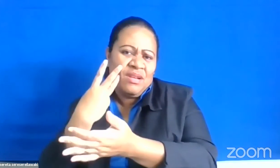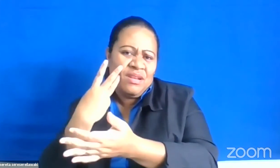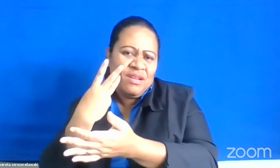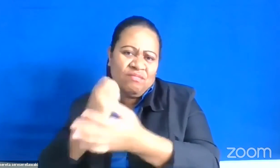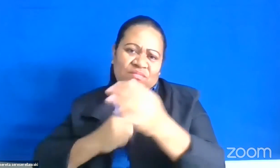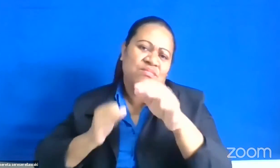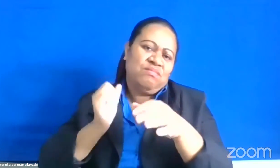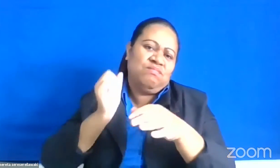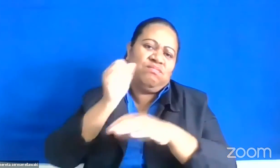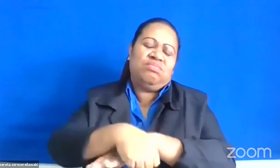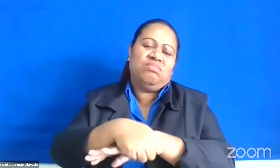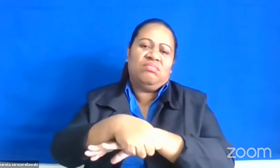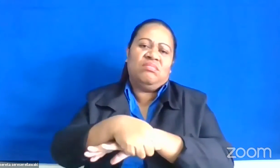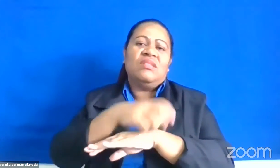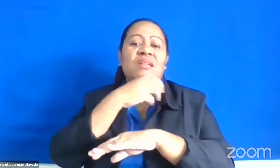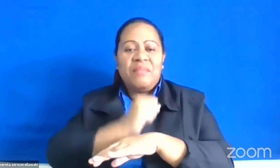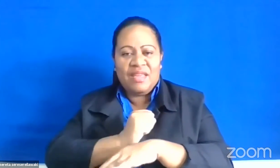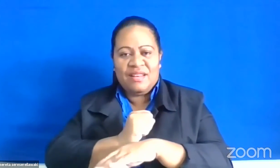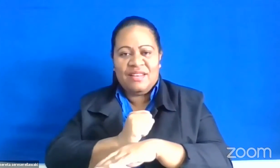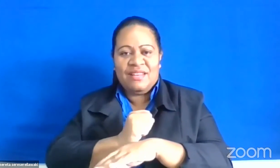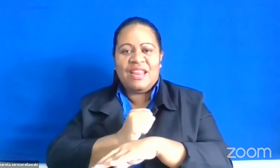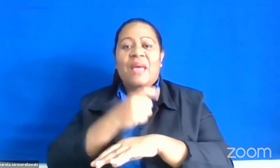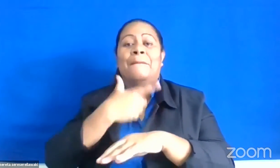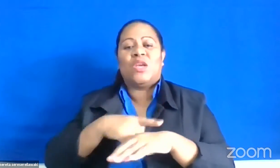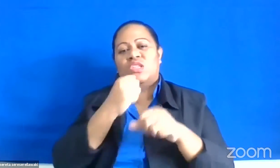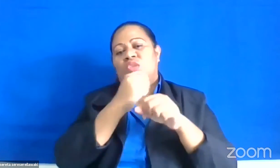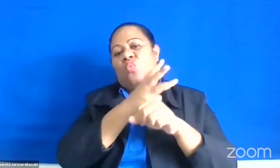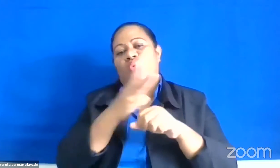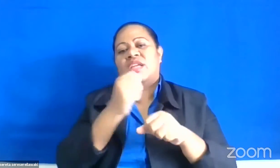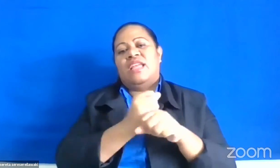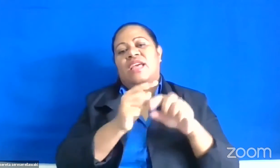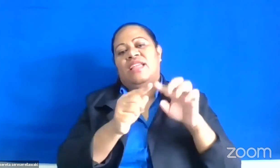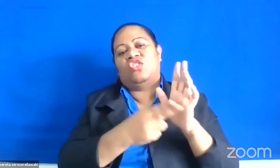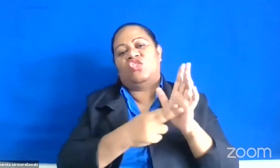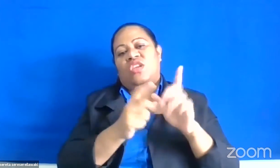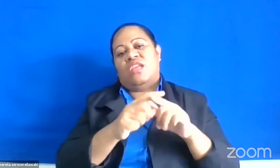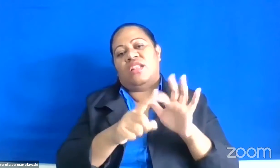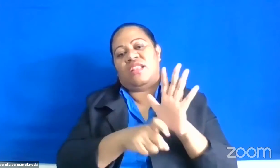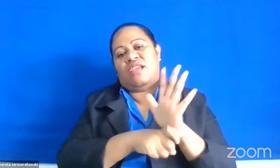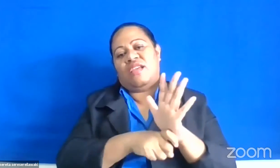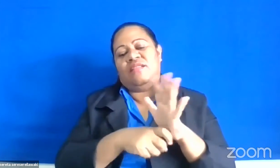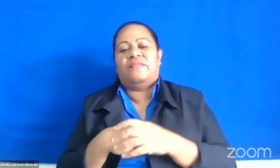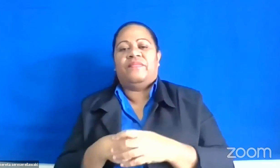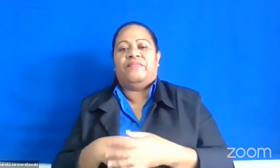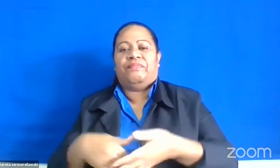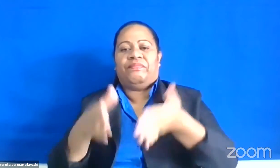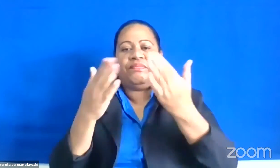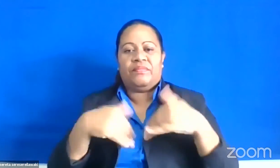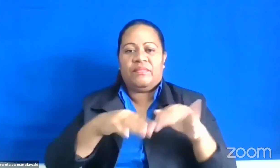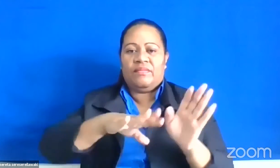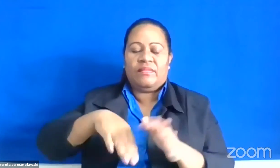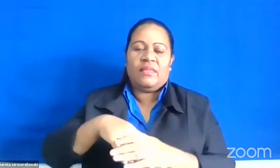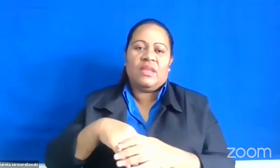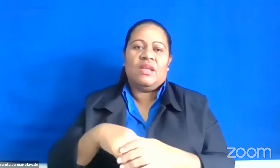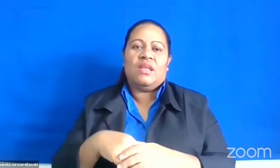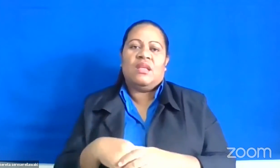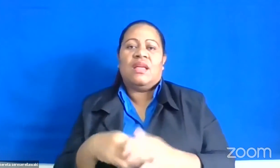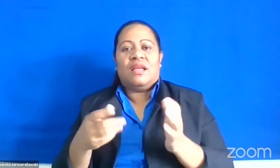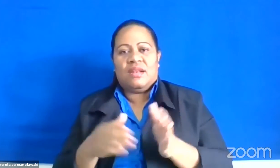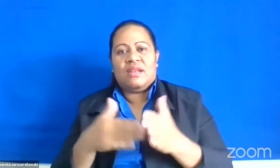men in particular. For the next speaker, we are going to, the next speaker is Dr. Rossiana Lange,